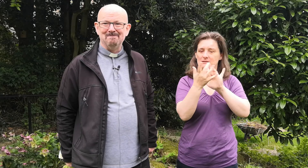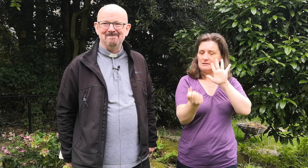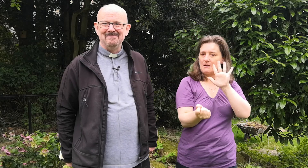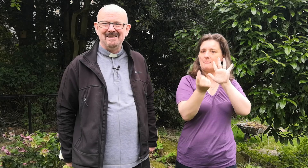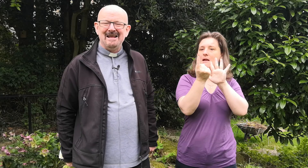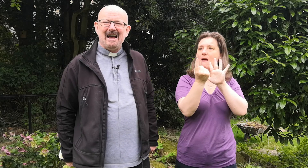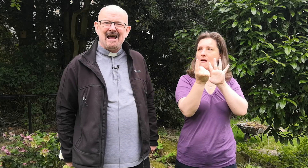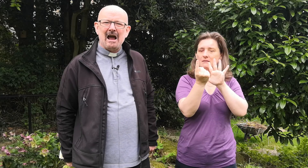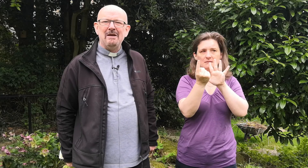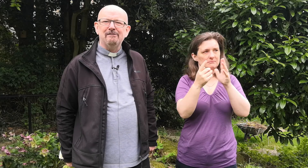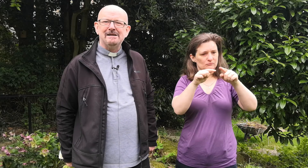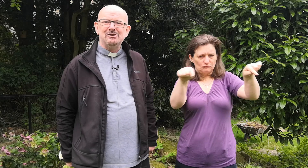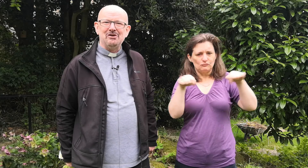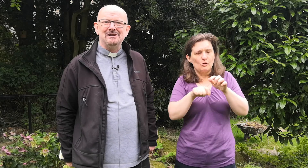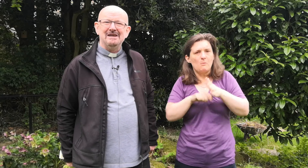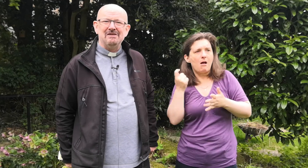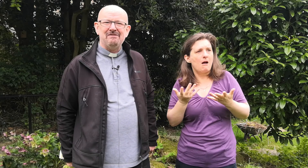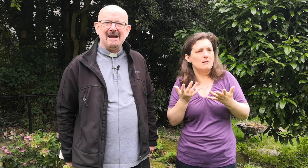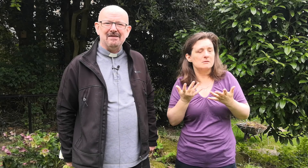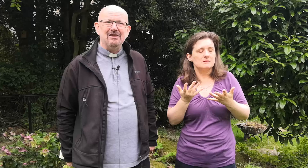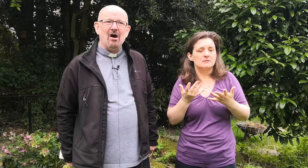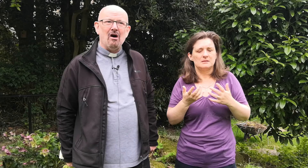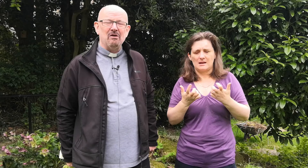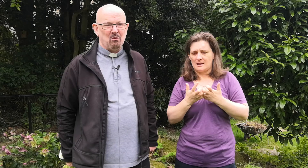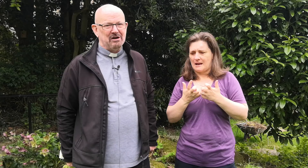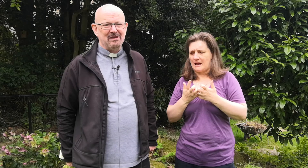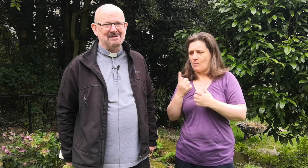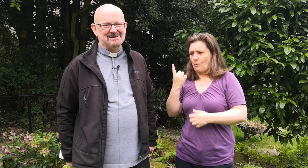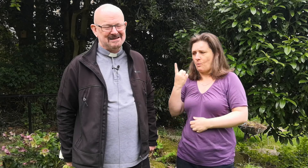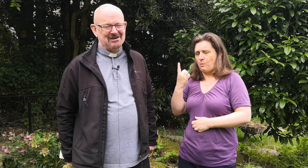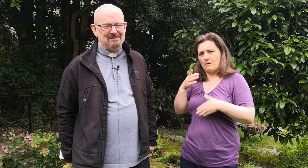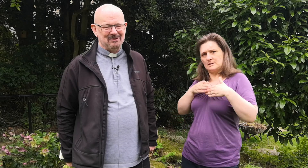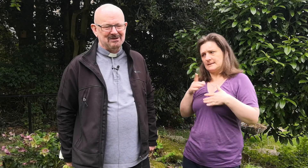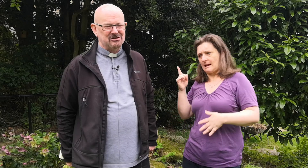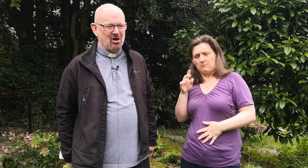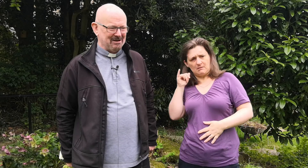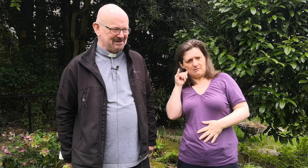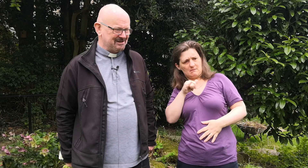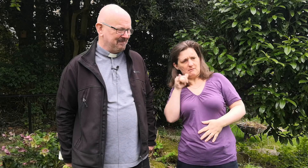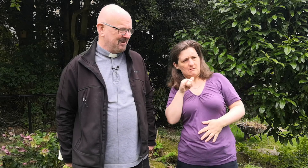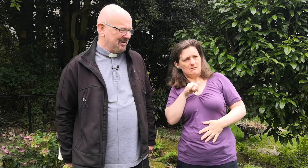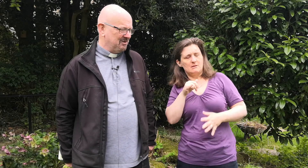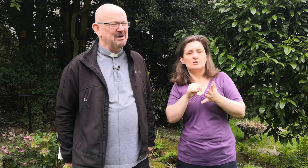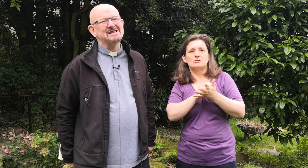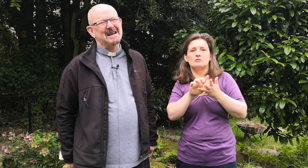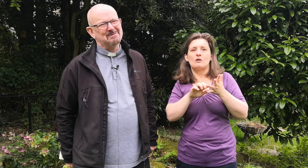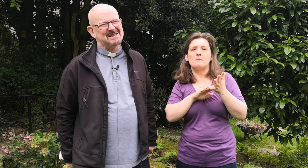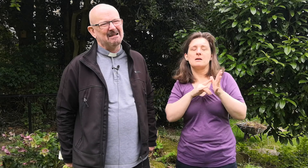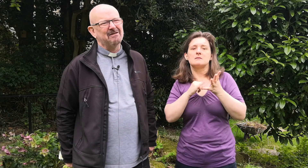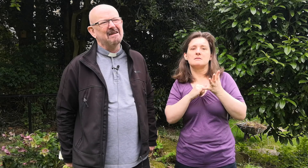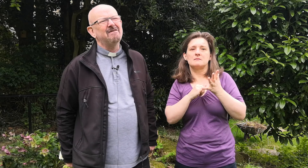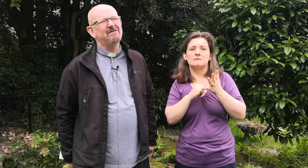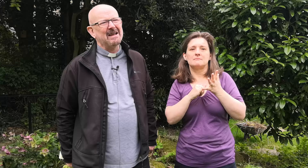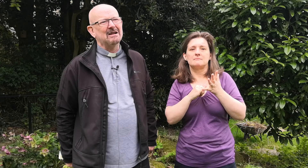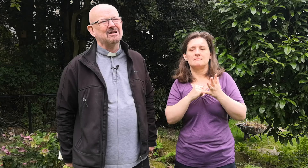room and how he restored the faith of one of those disciples, Thomas, who was